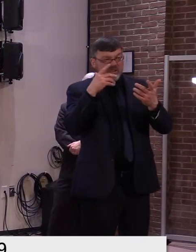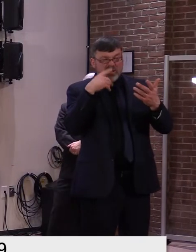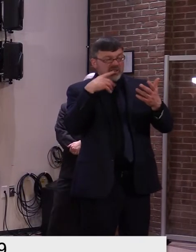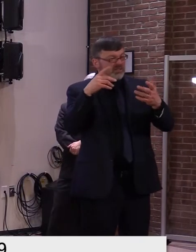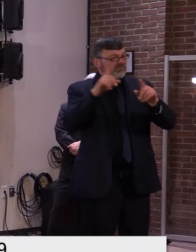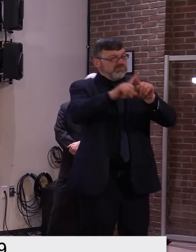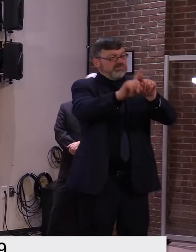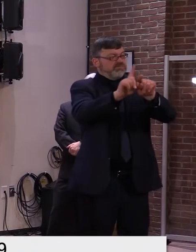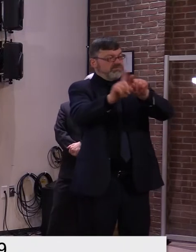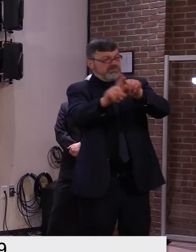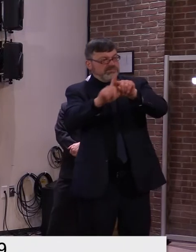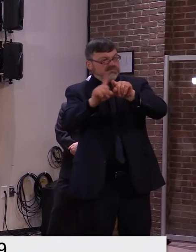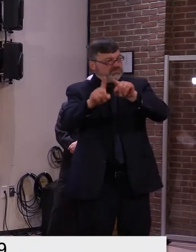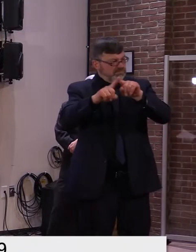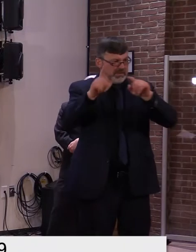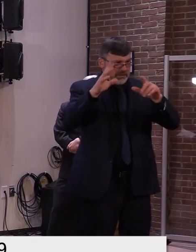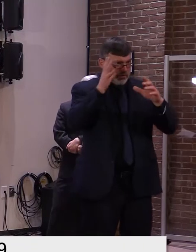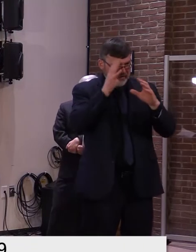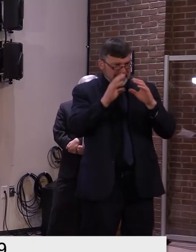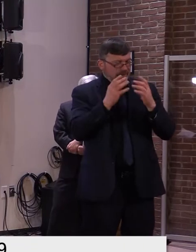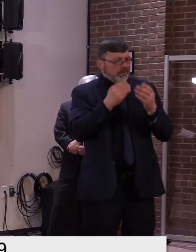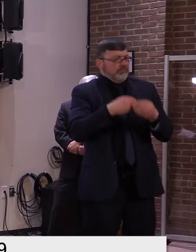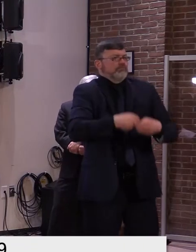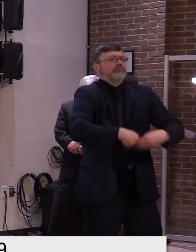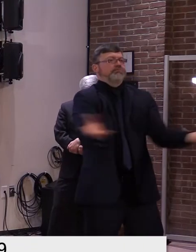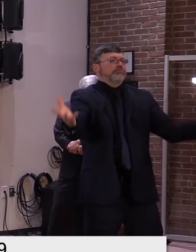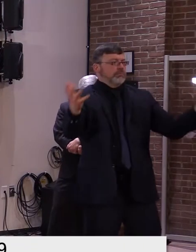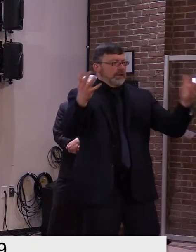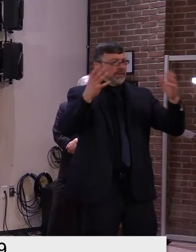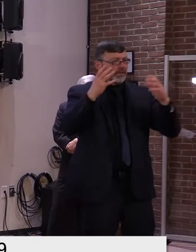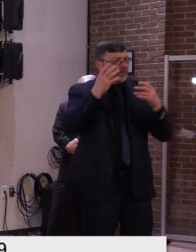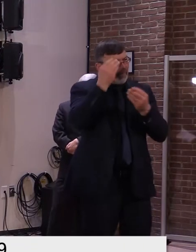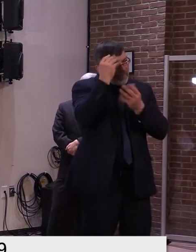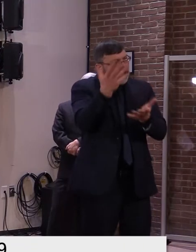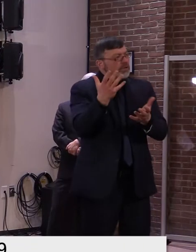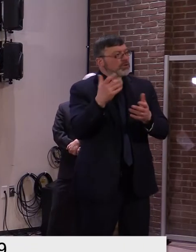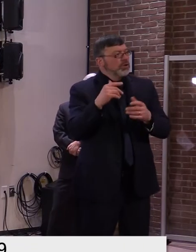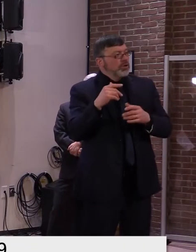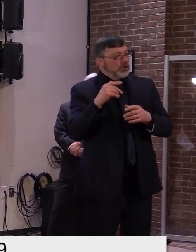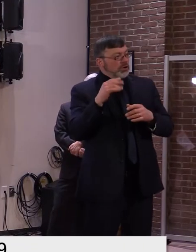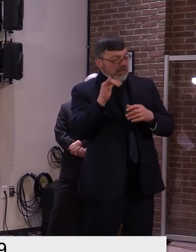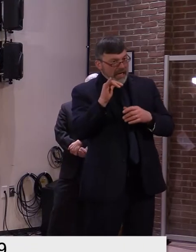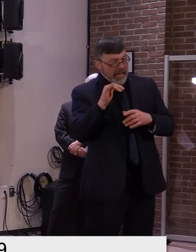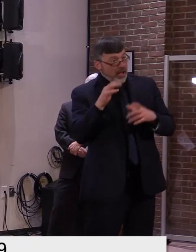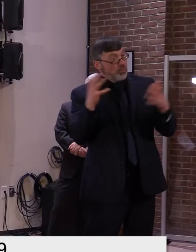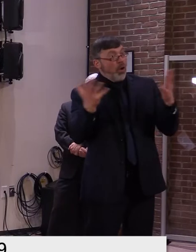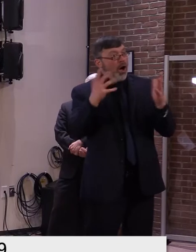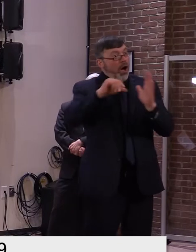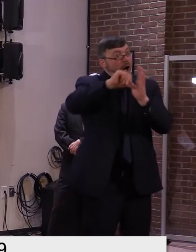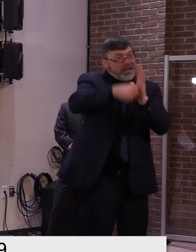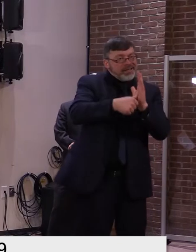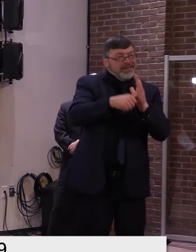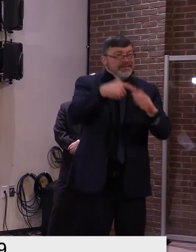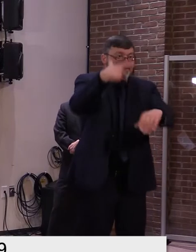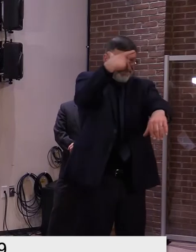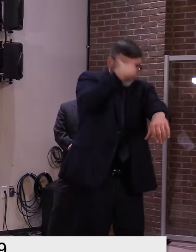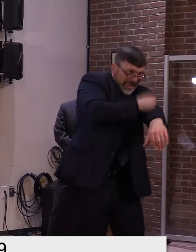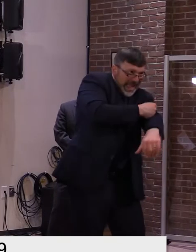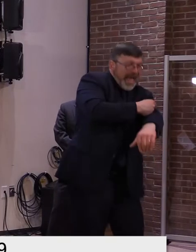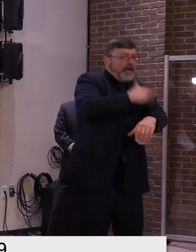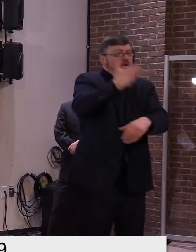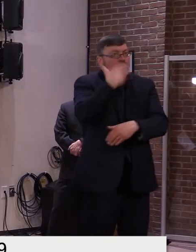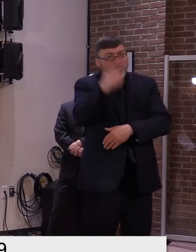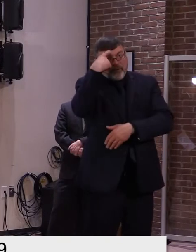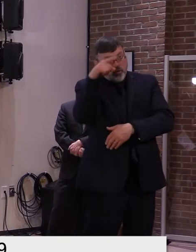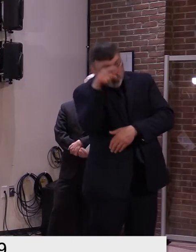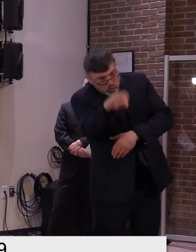all of us, good for them personally, but also for their families and who they might interact with. So we'll continue with that. The